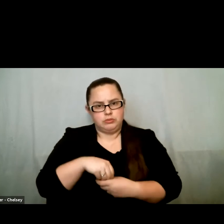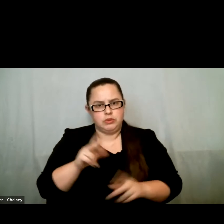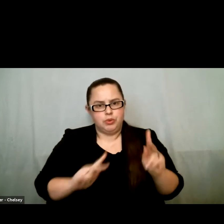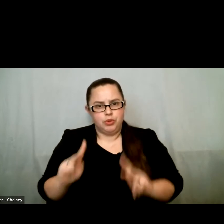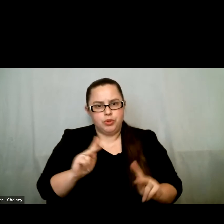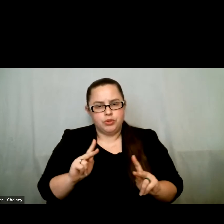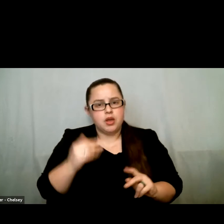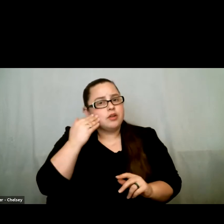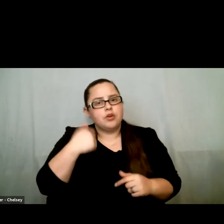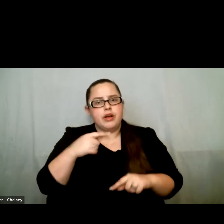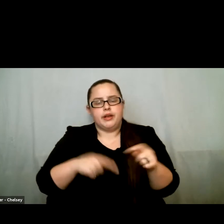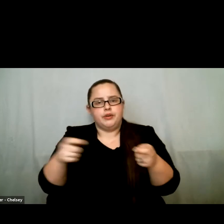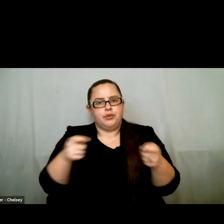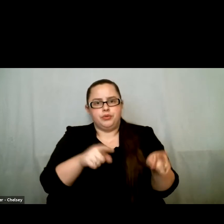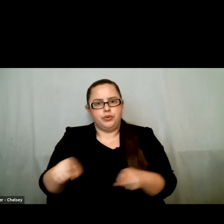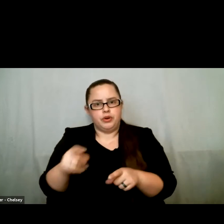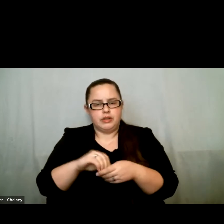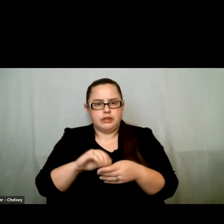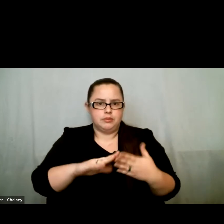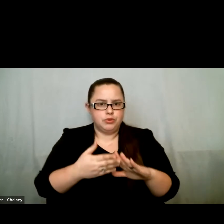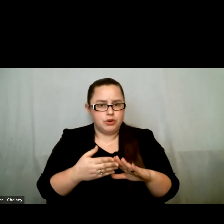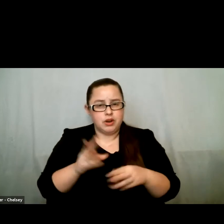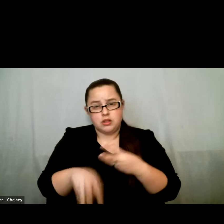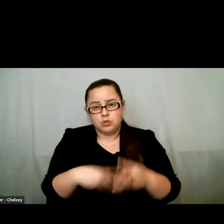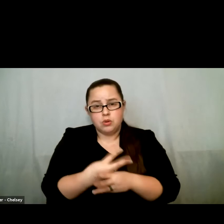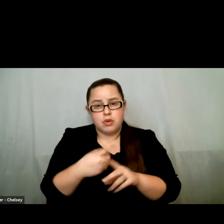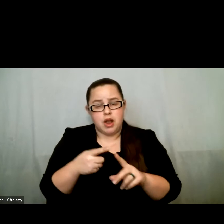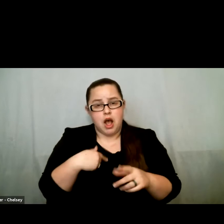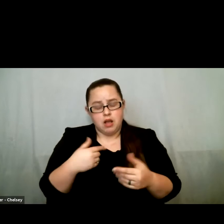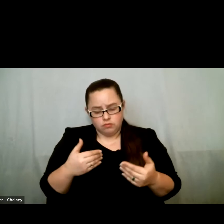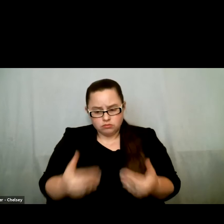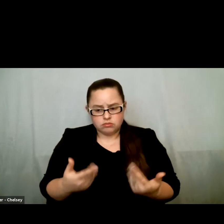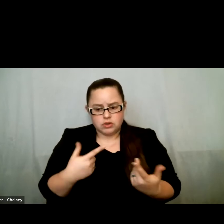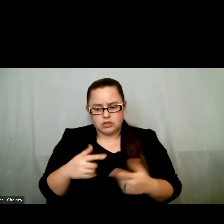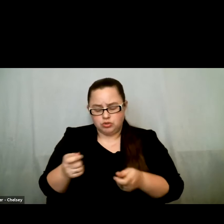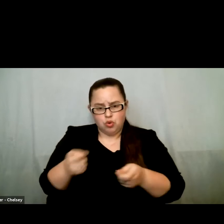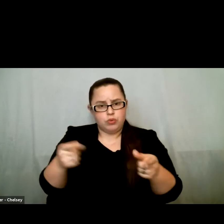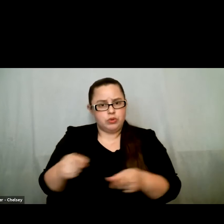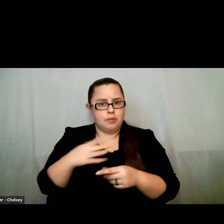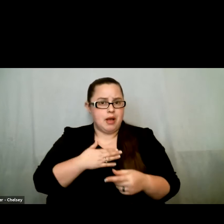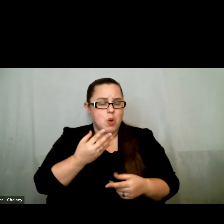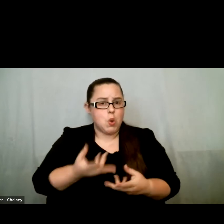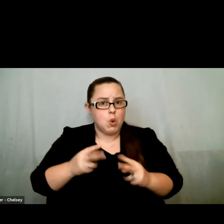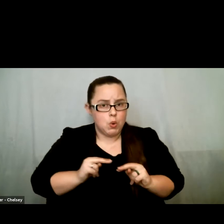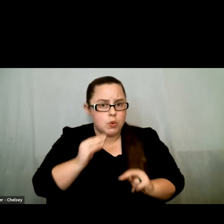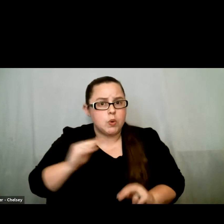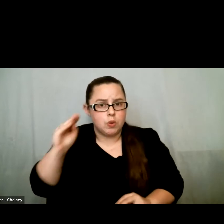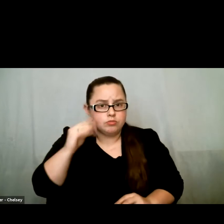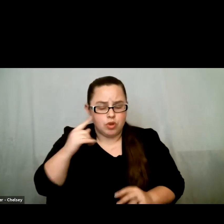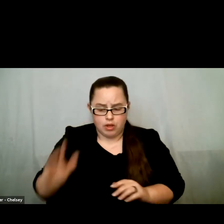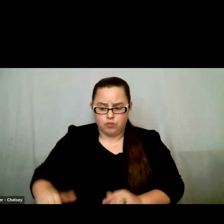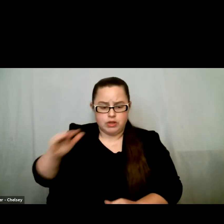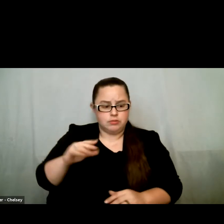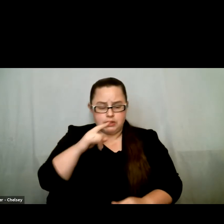control what's going on in the community and in the world, but I've taken steps to control what's going on in my own home to make sure that I raise kids,